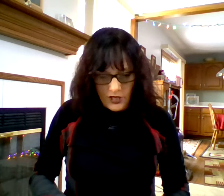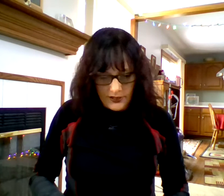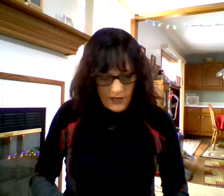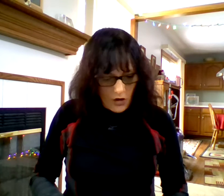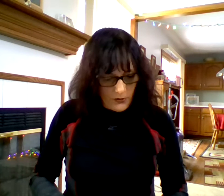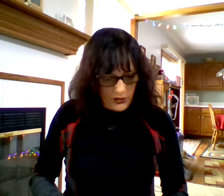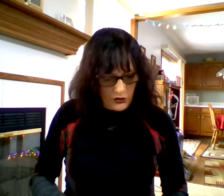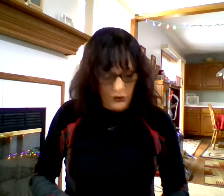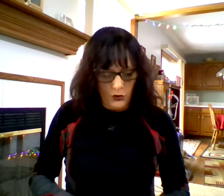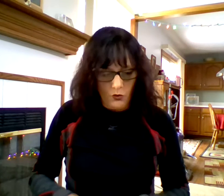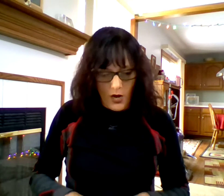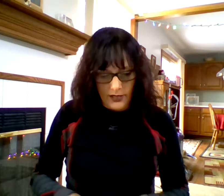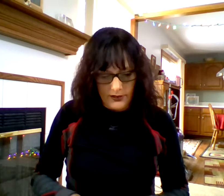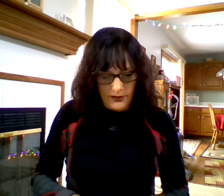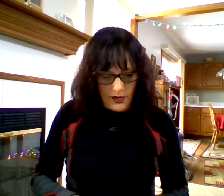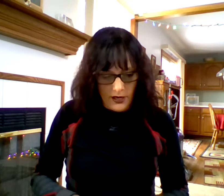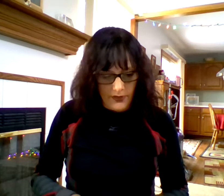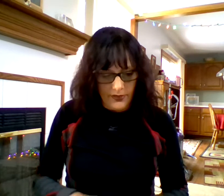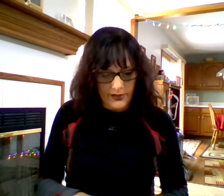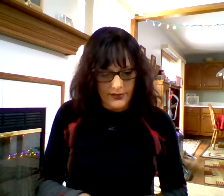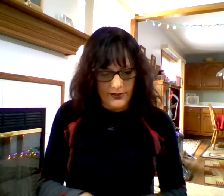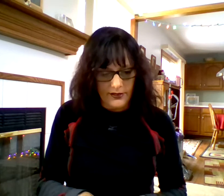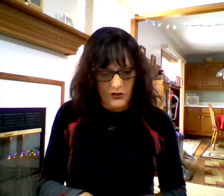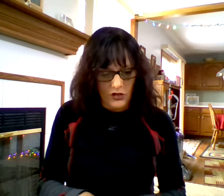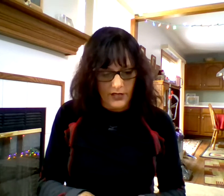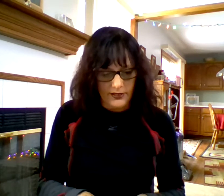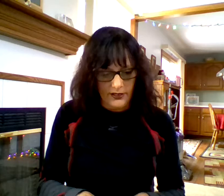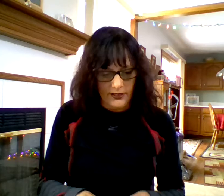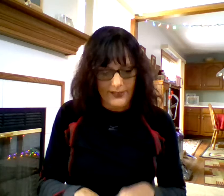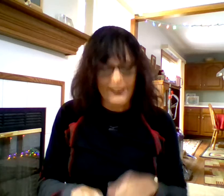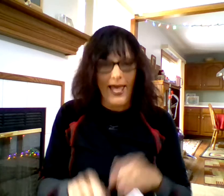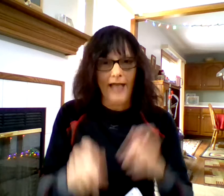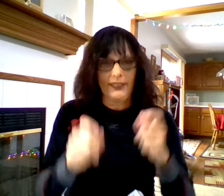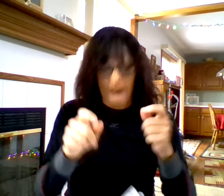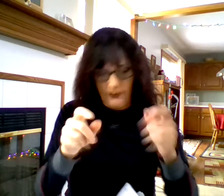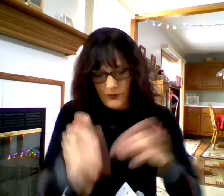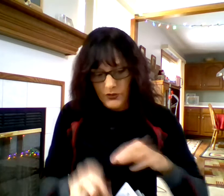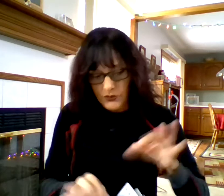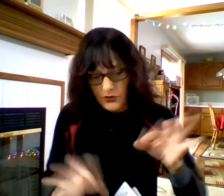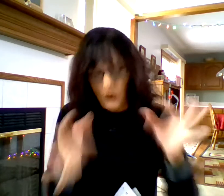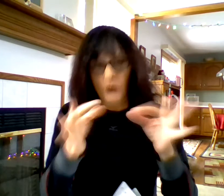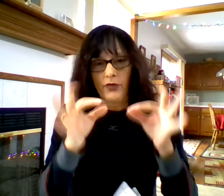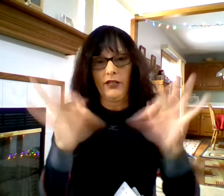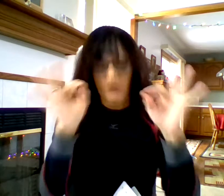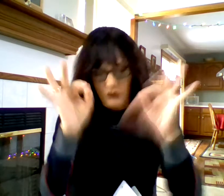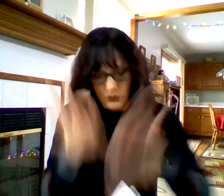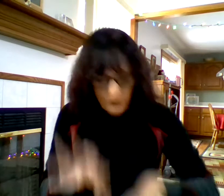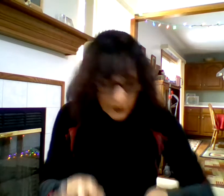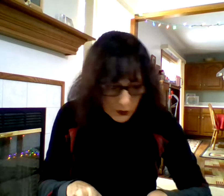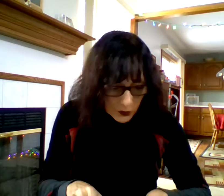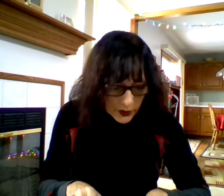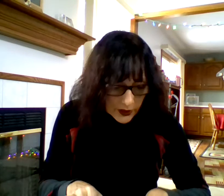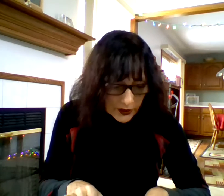Just how much do you want? This is the just in exactly, so they either do it